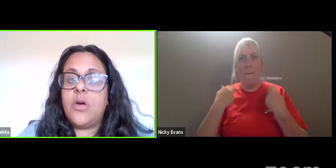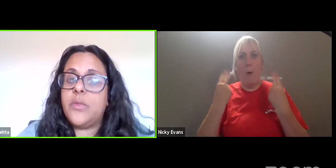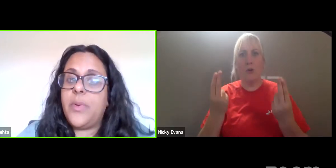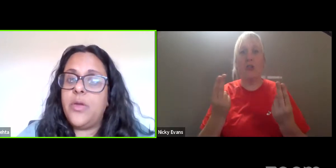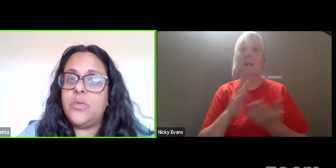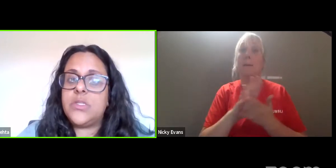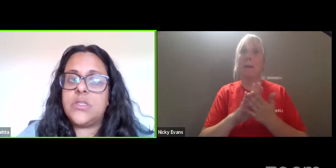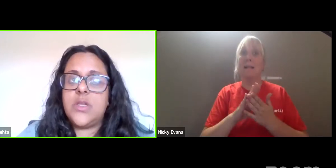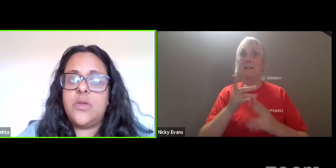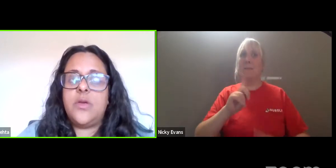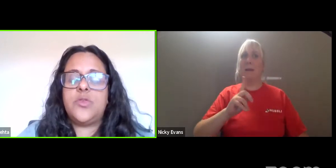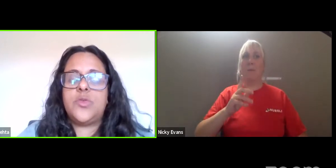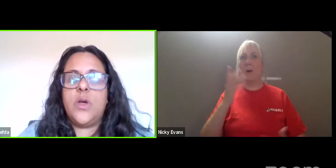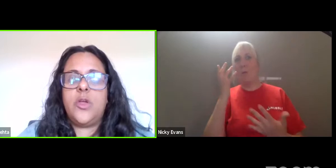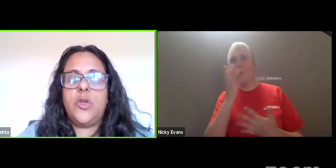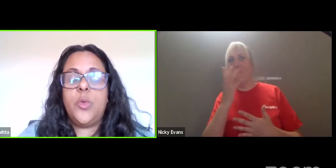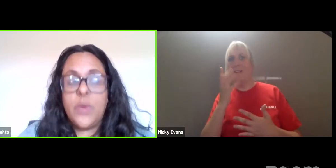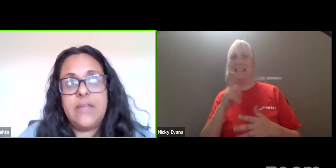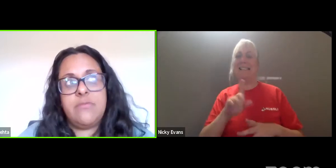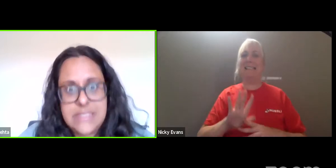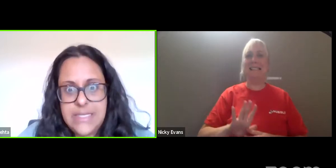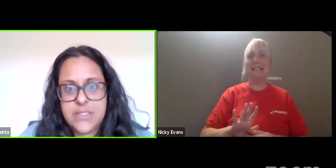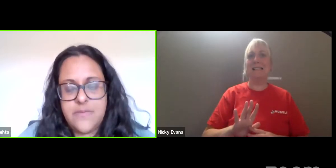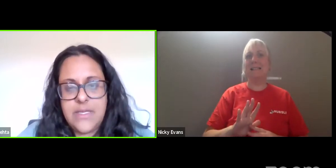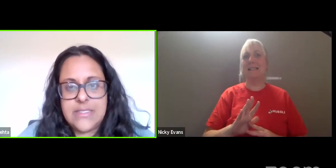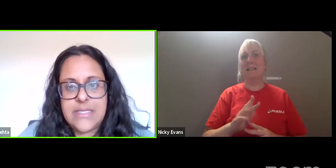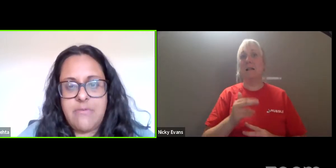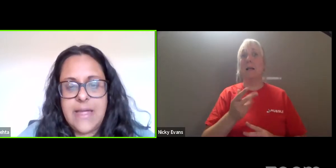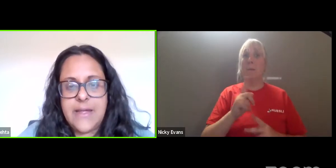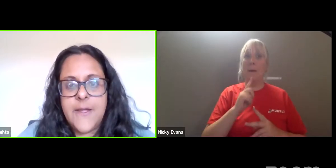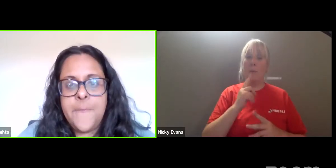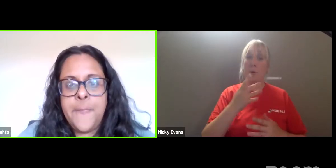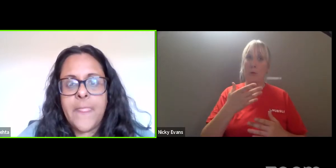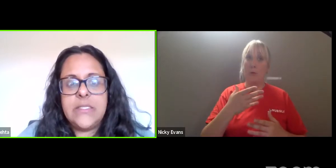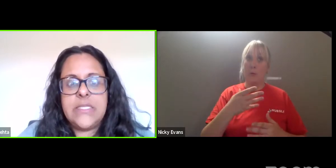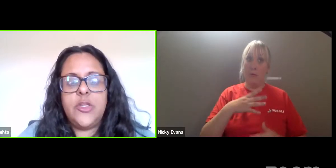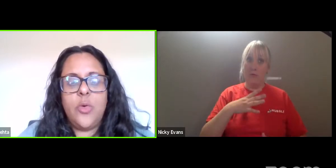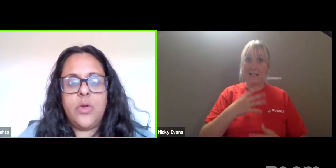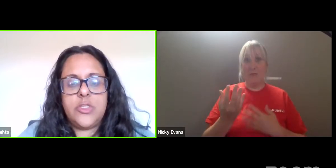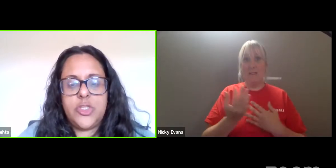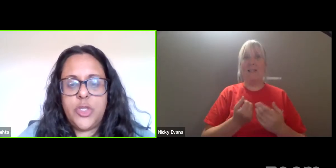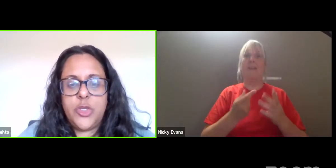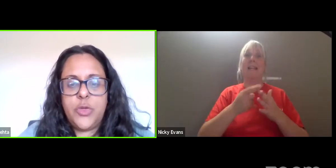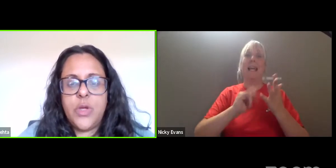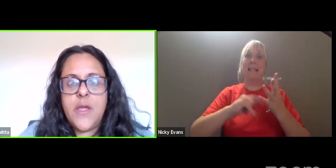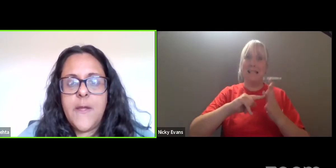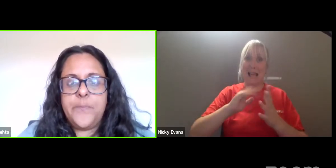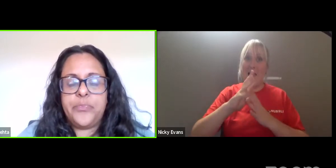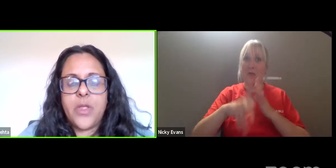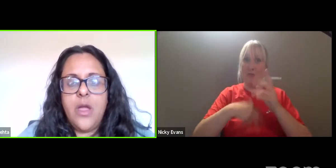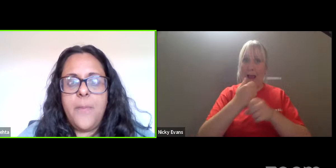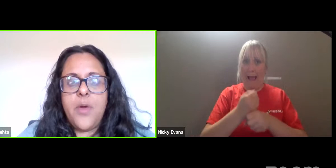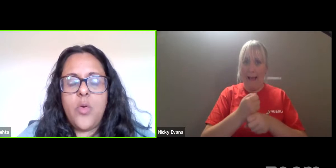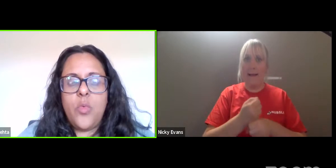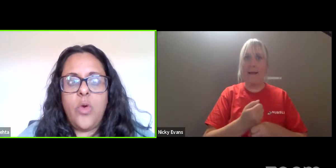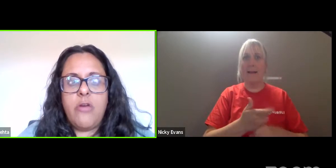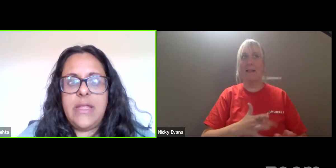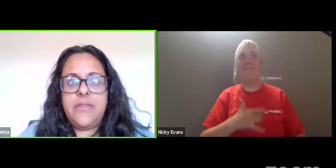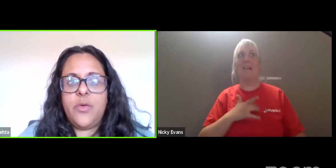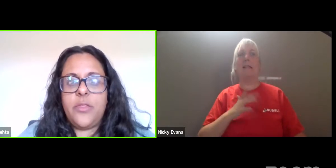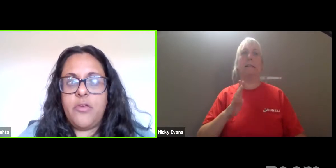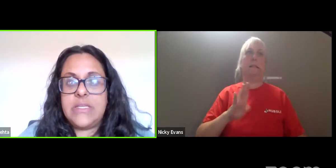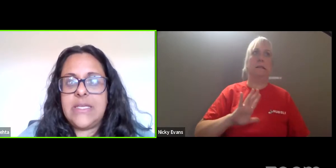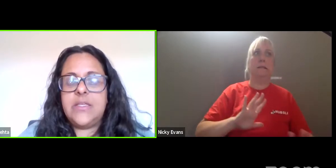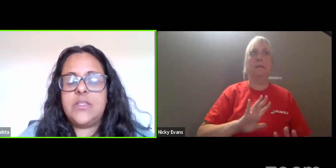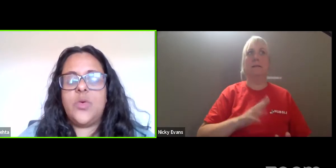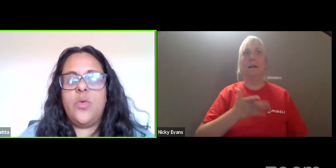want to rock the boat, so those who were in receipt of ESA RAG did not want to worry